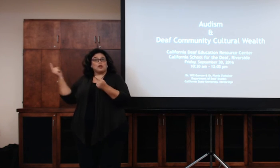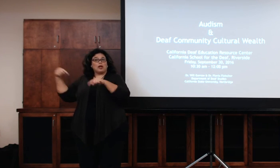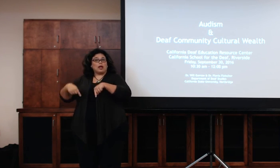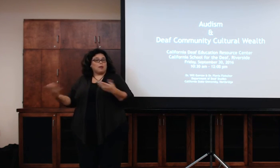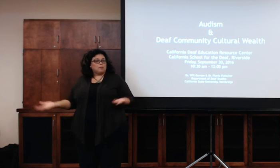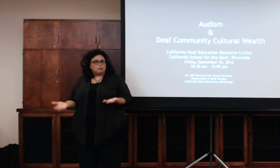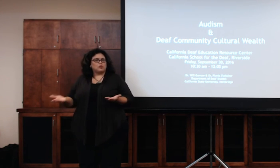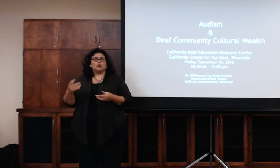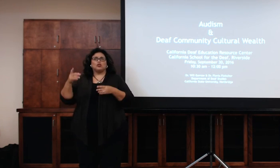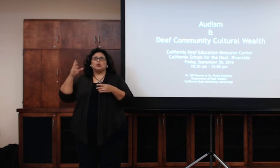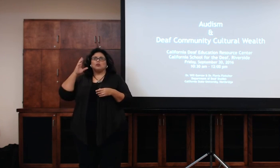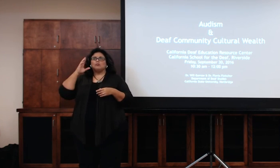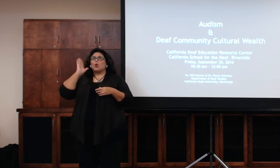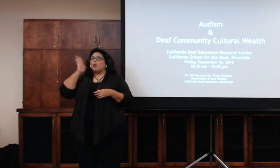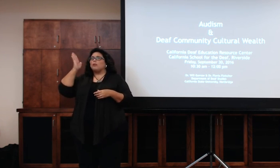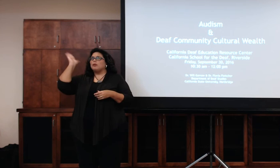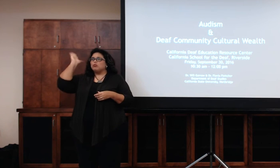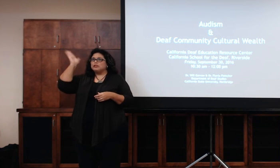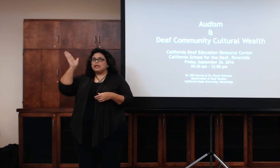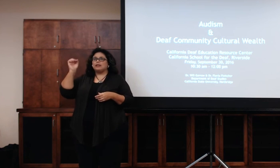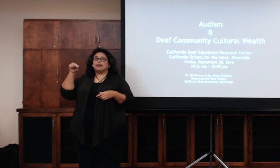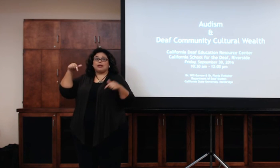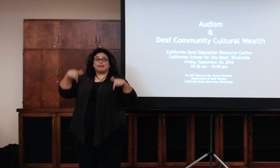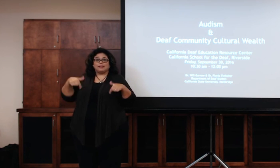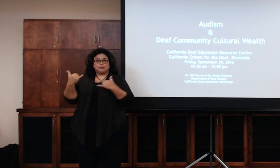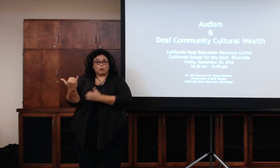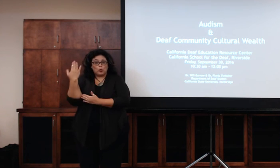And both are here this morning to present,